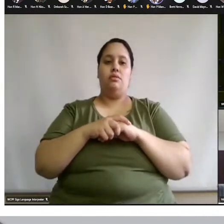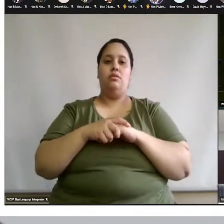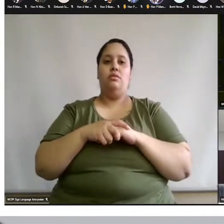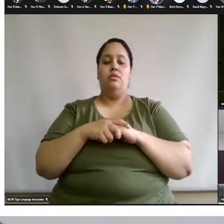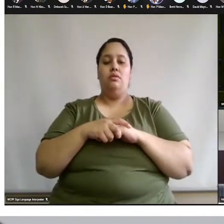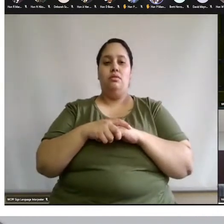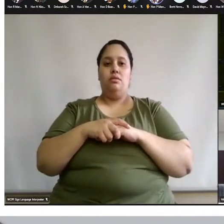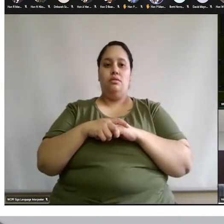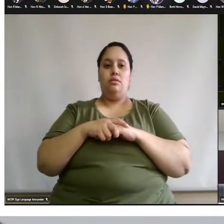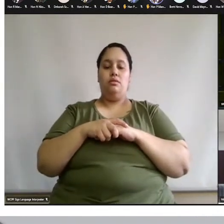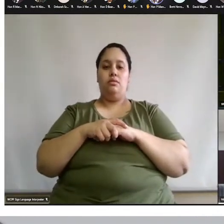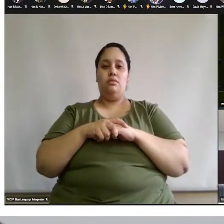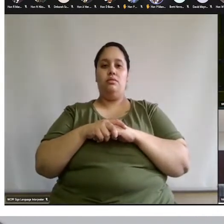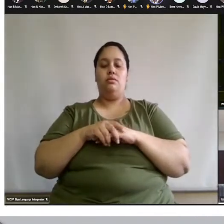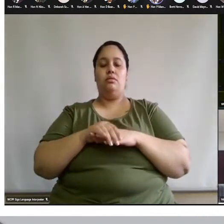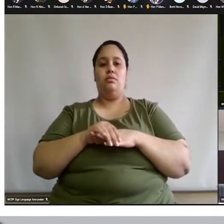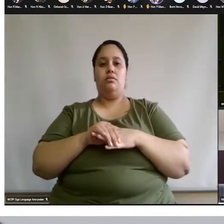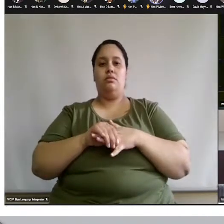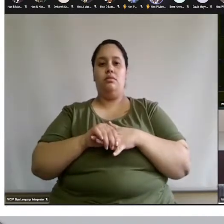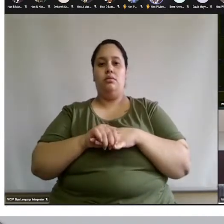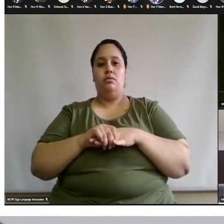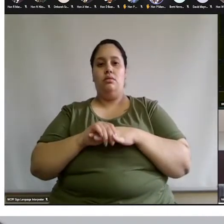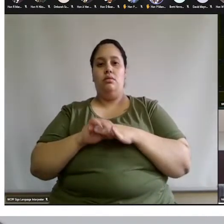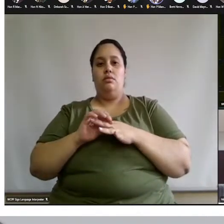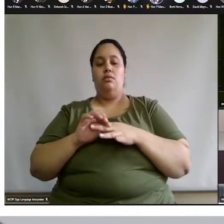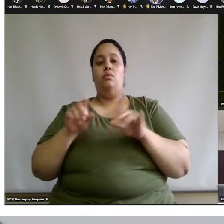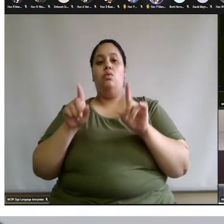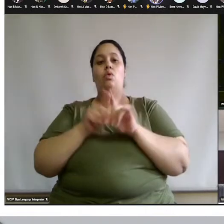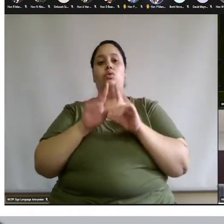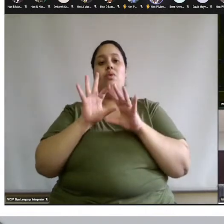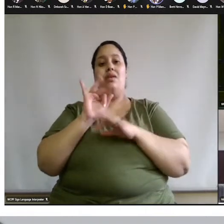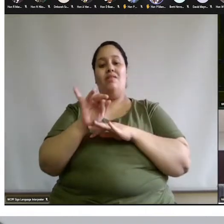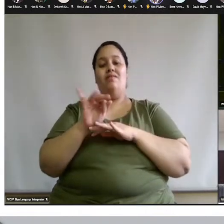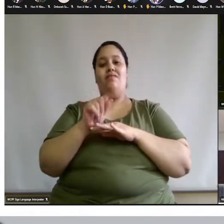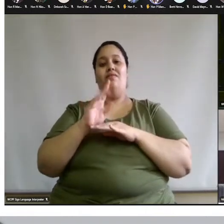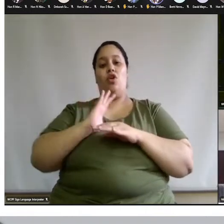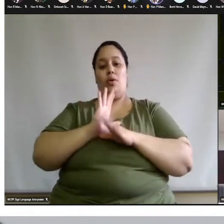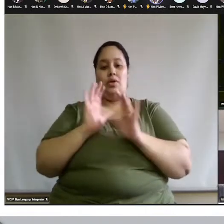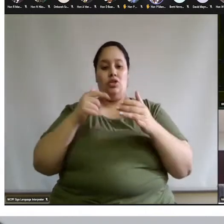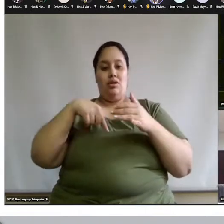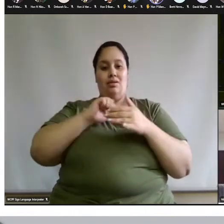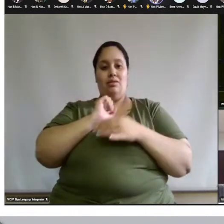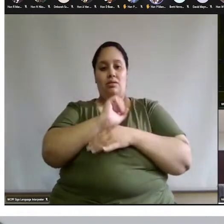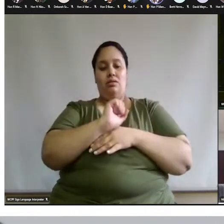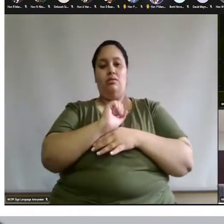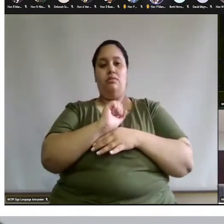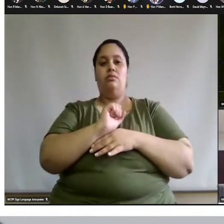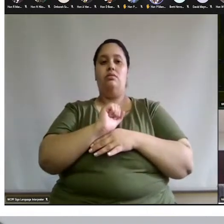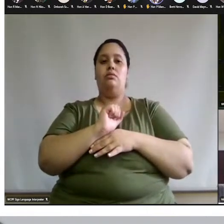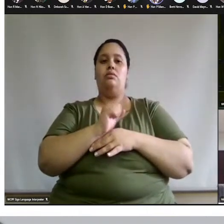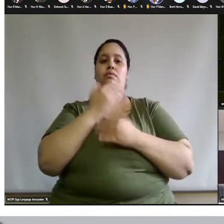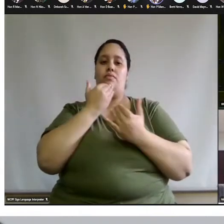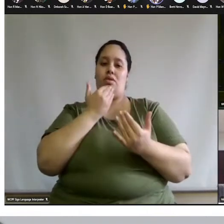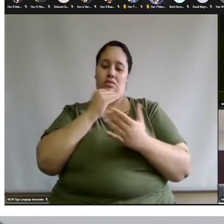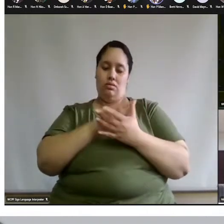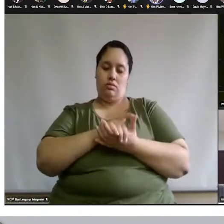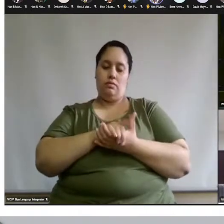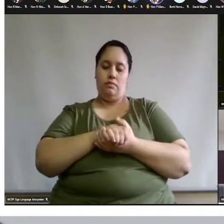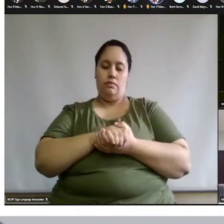what cut do these consultants take as a commission before even one beneficiary is paid? Thanks.